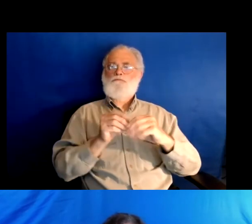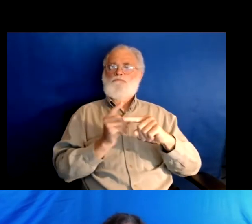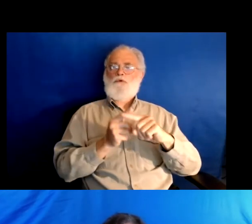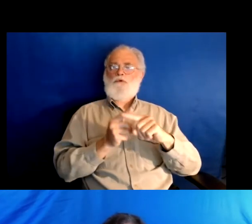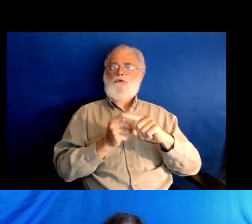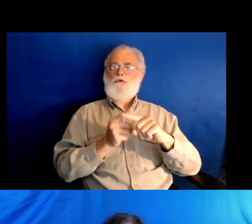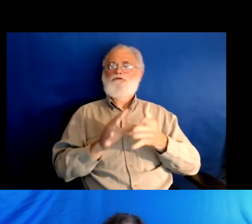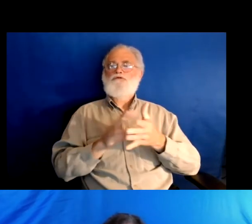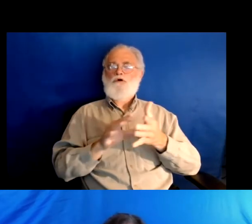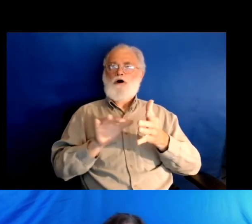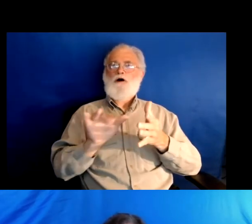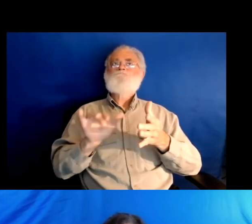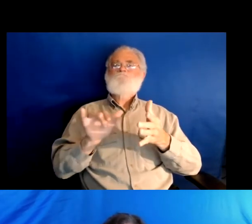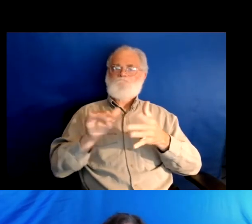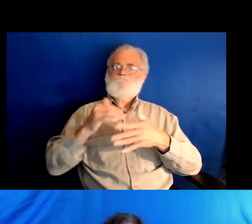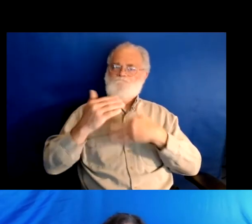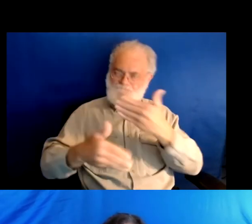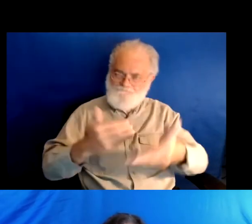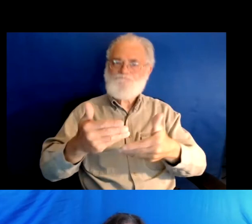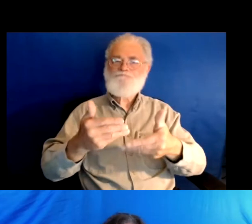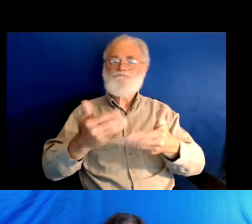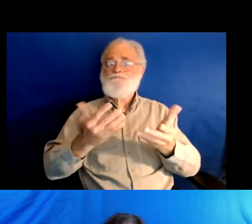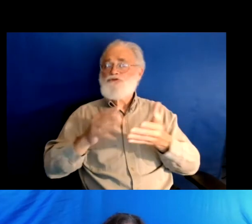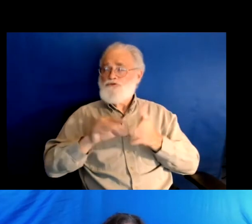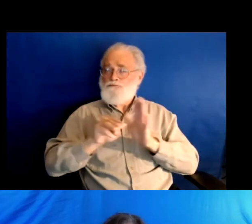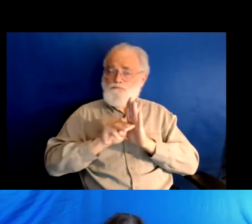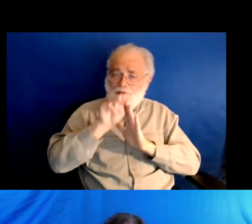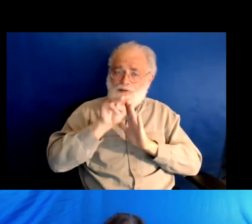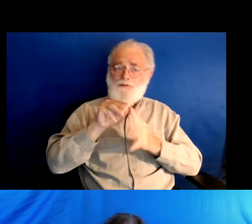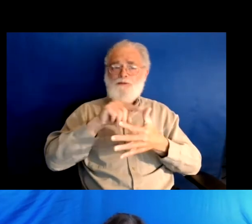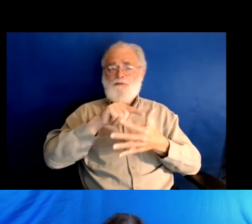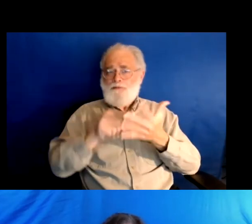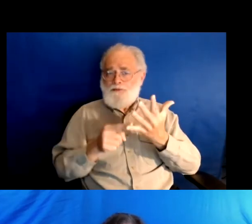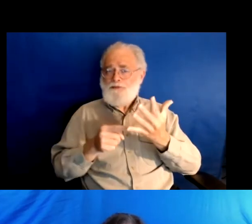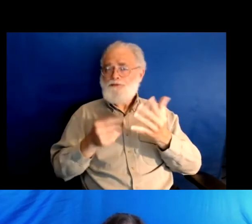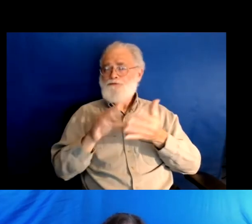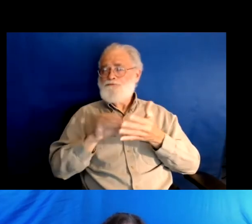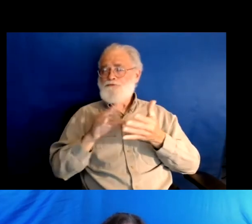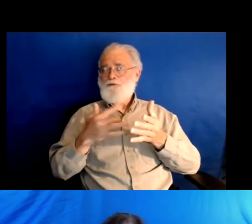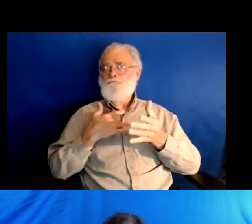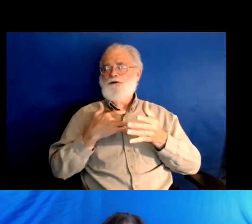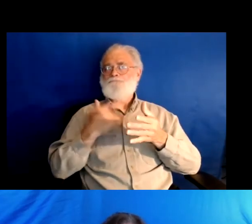it and do it in a positive way so the students can move forward.